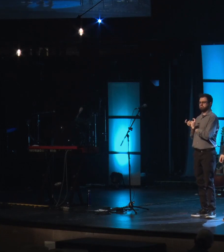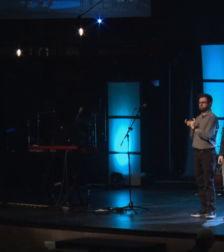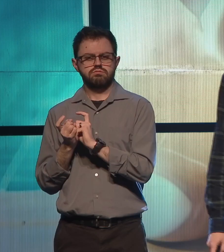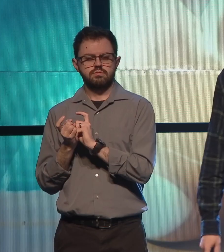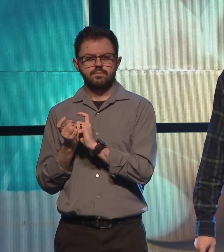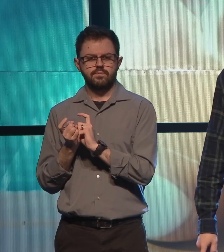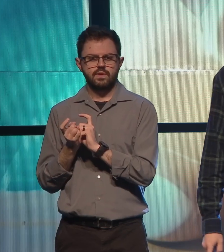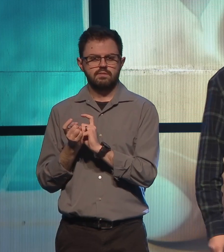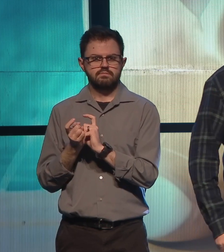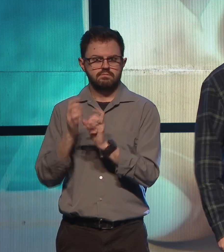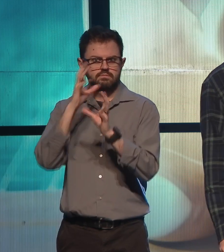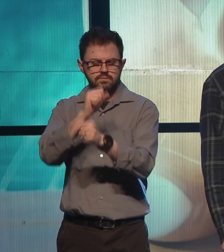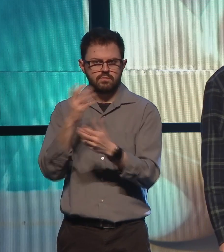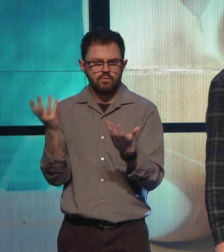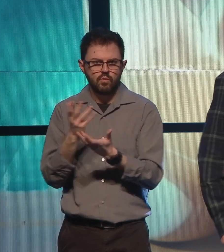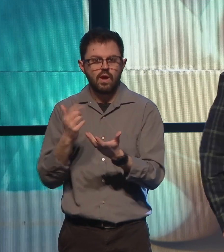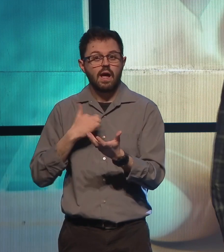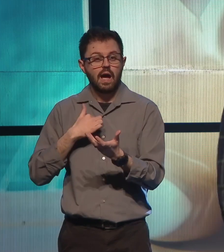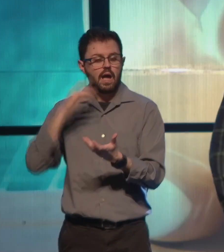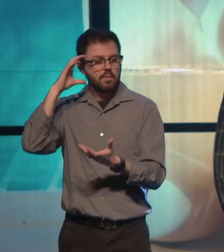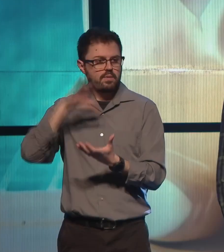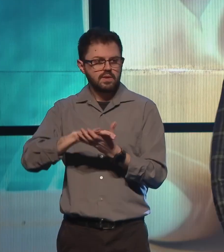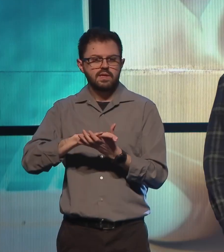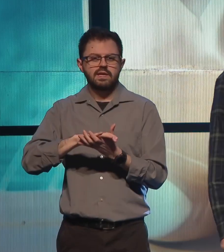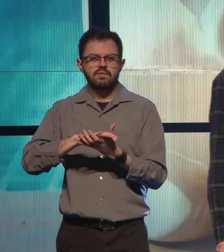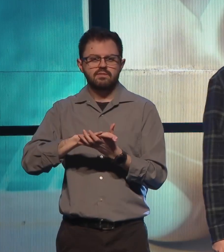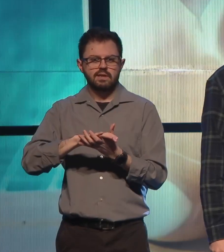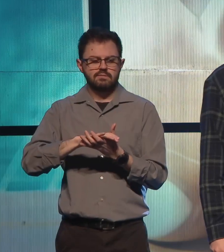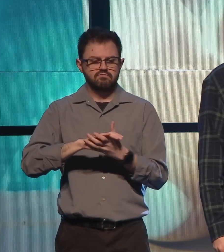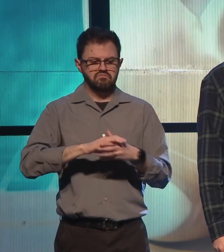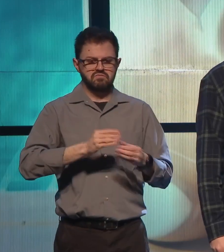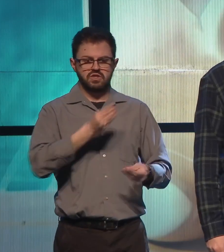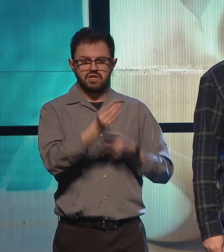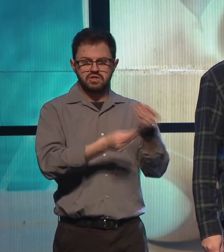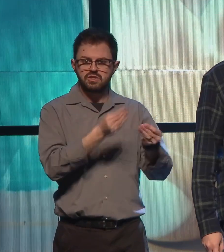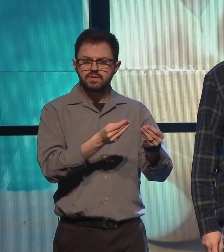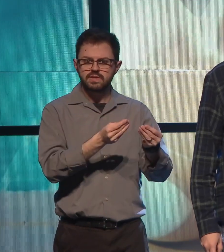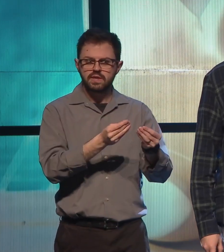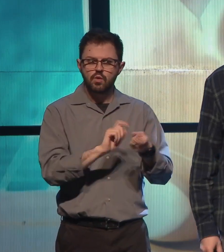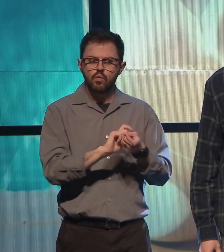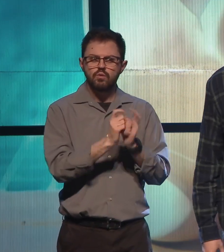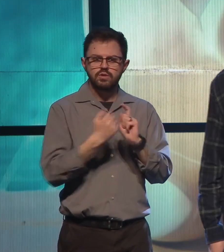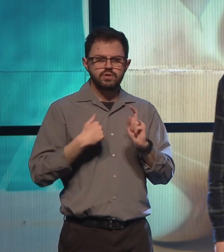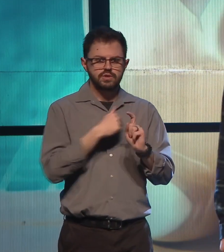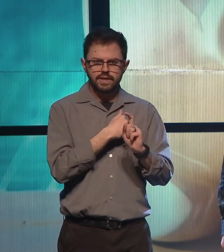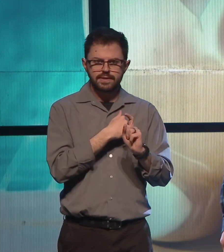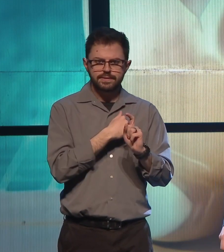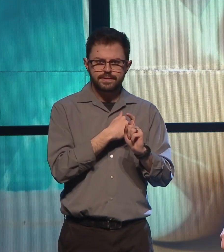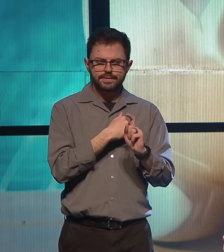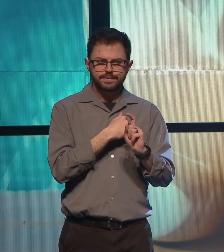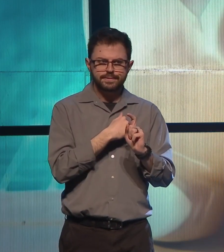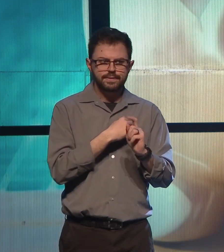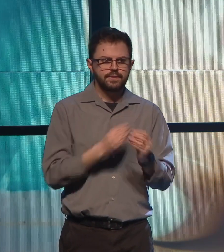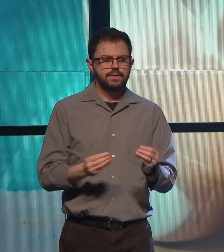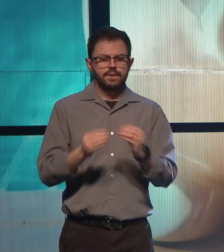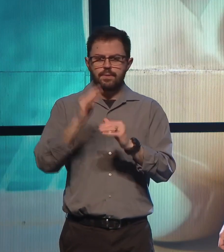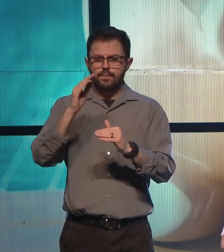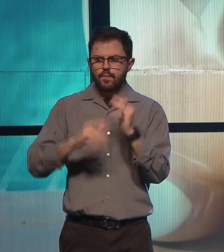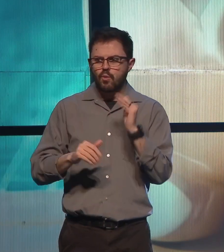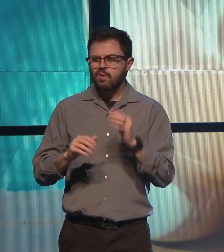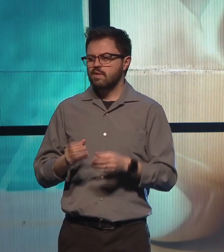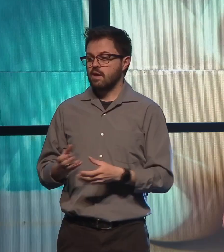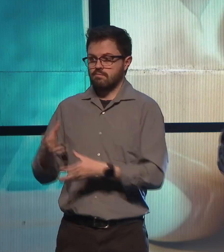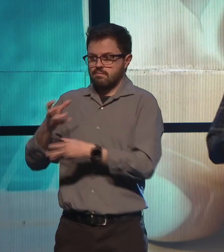that giving changes us in ways that receiving never can. You know, I was having a conversation with my youngest this